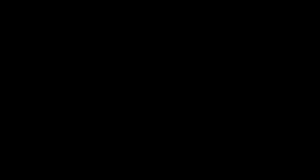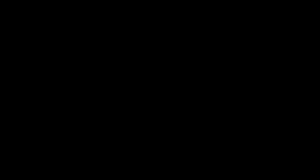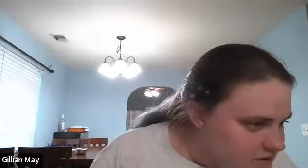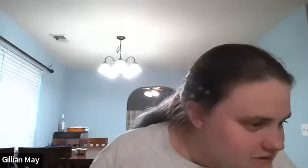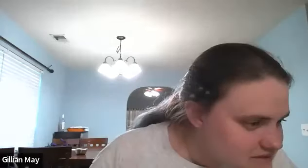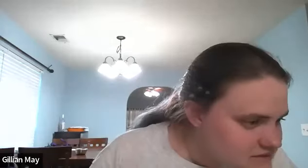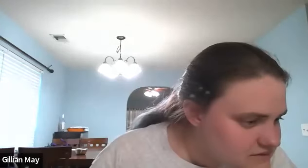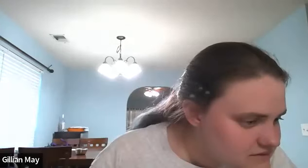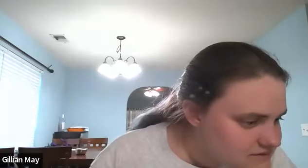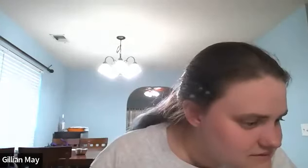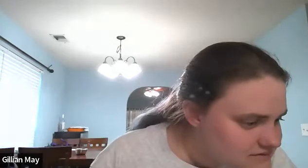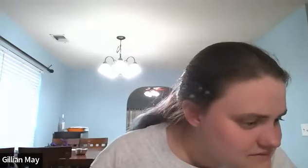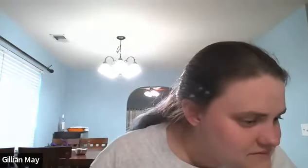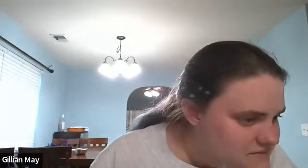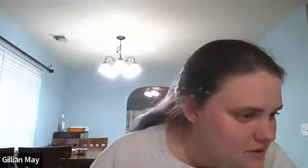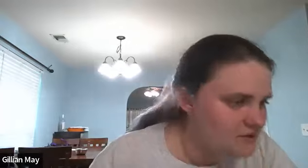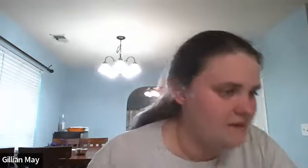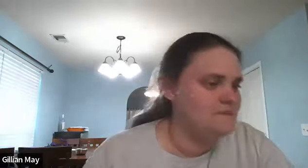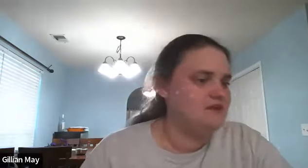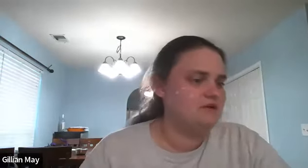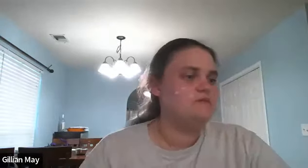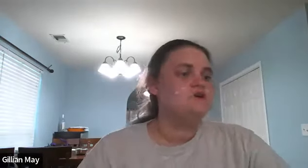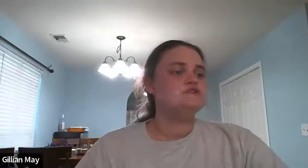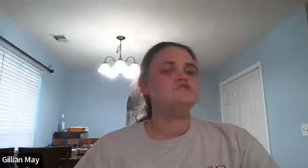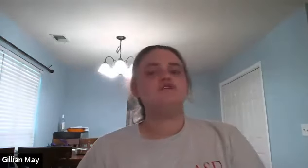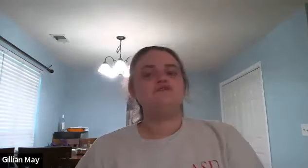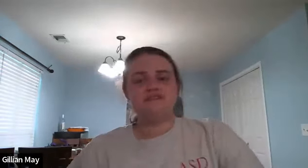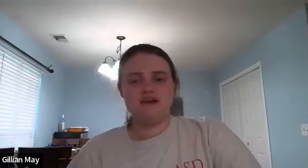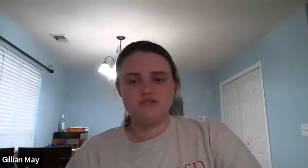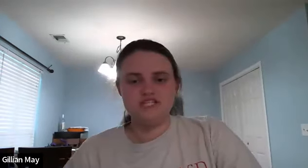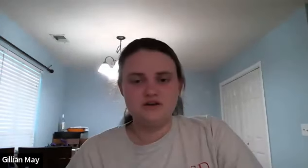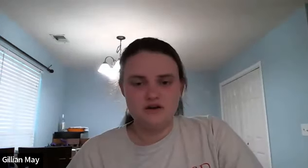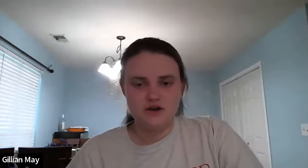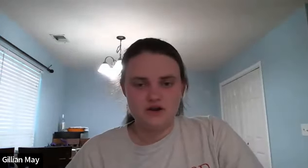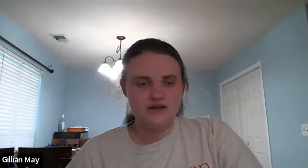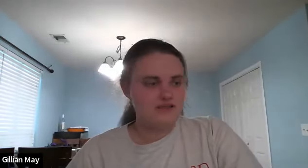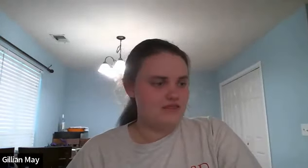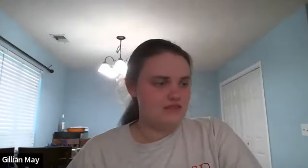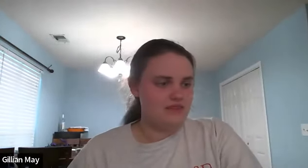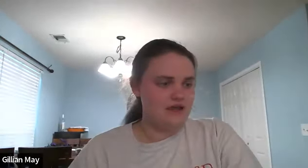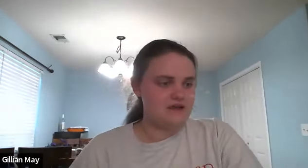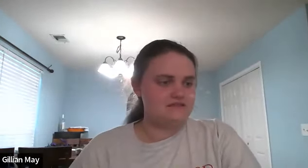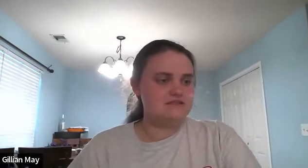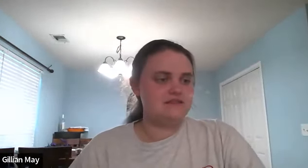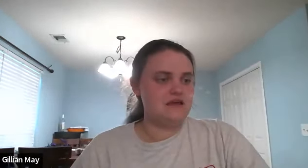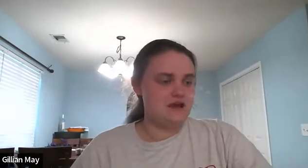See, where is, okay, here we go. So for tonight, which is our last